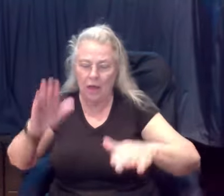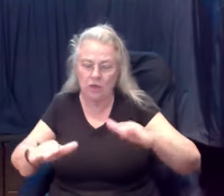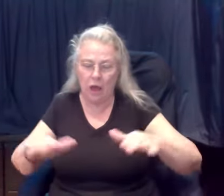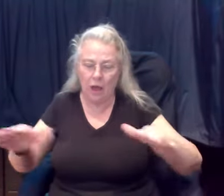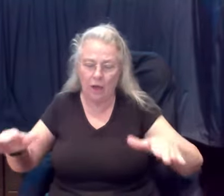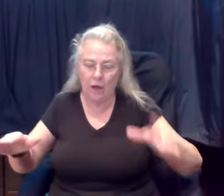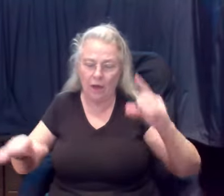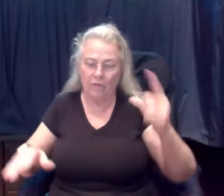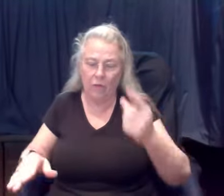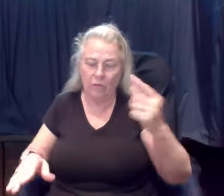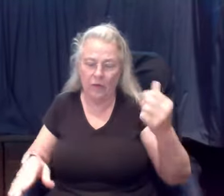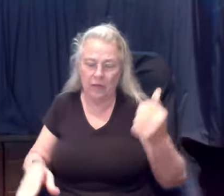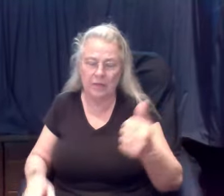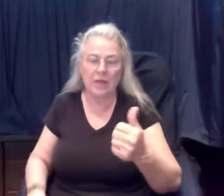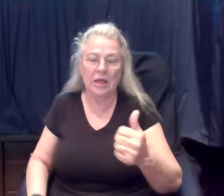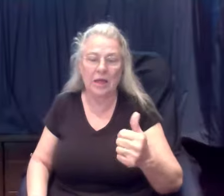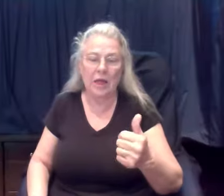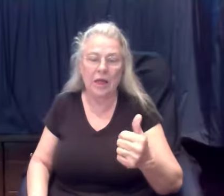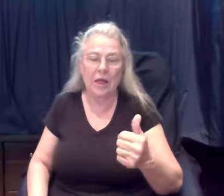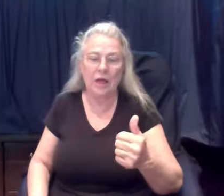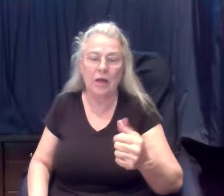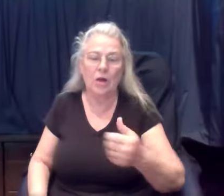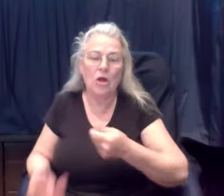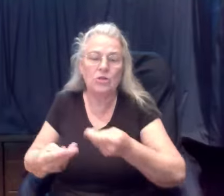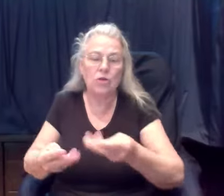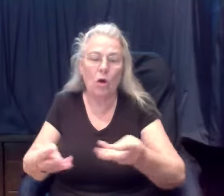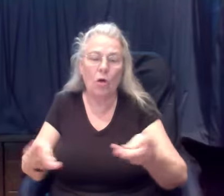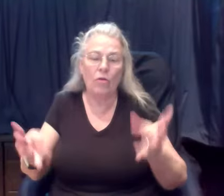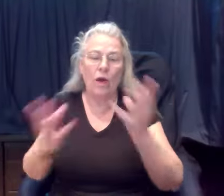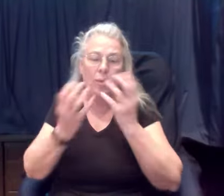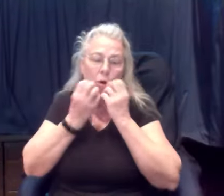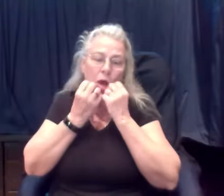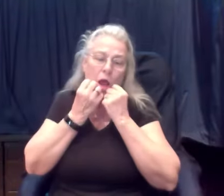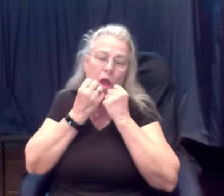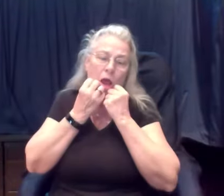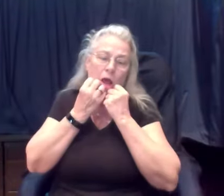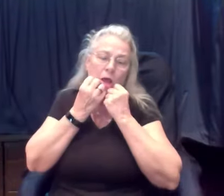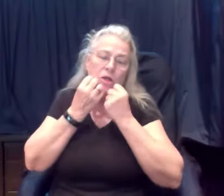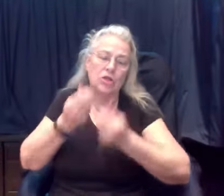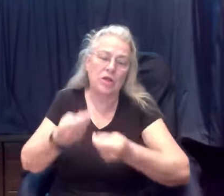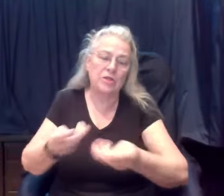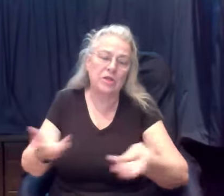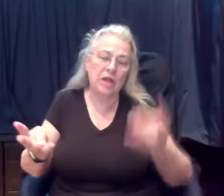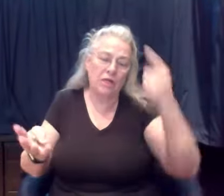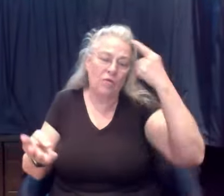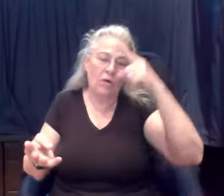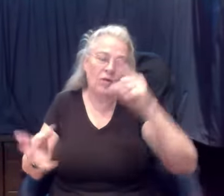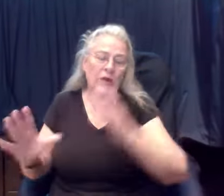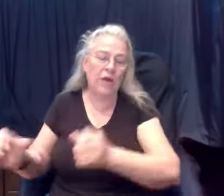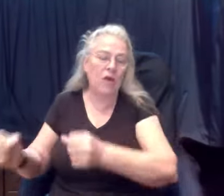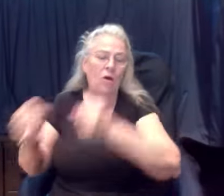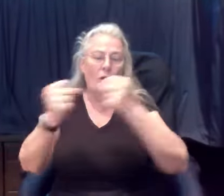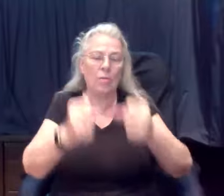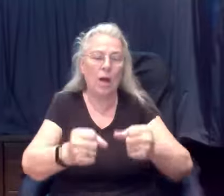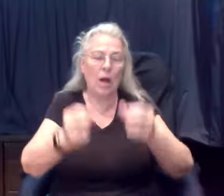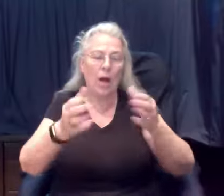child of only ten. So the precious seed for the almighty.